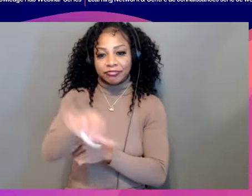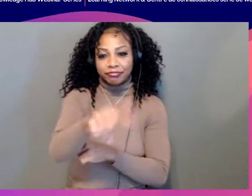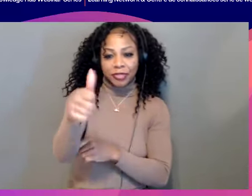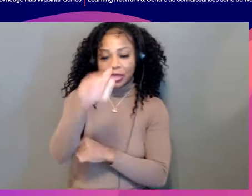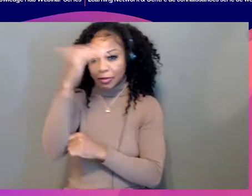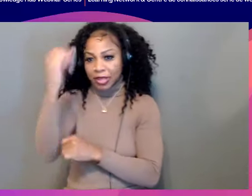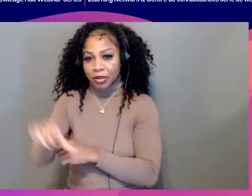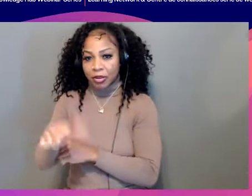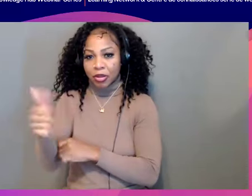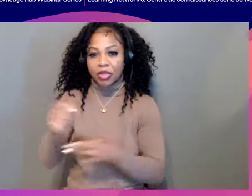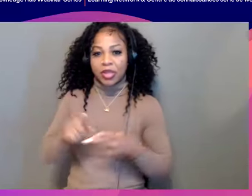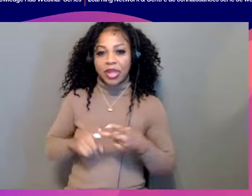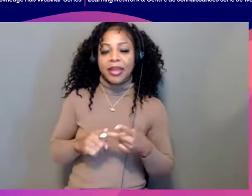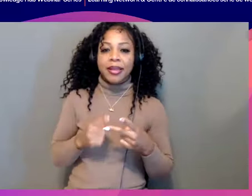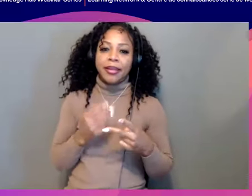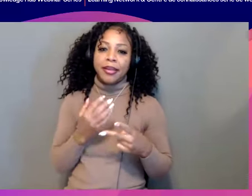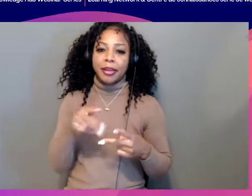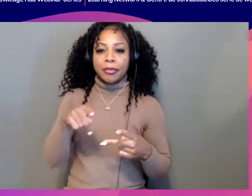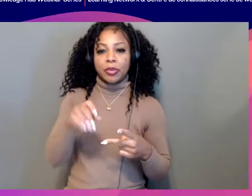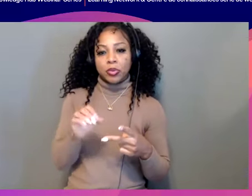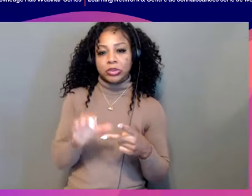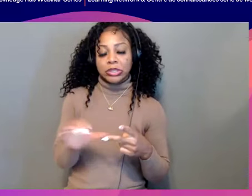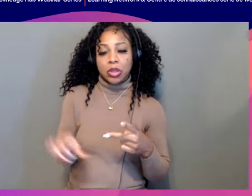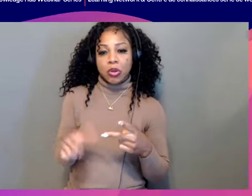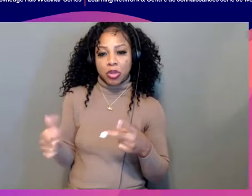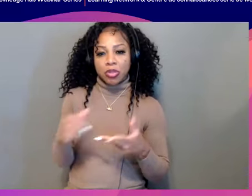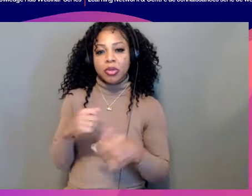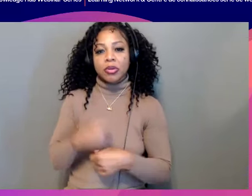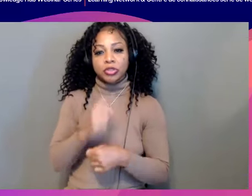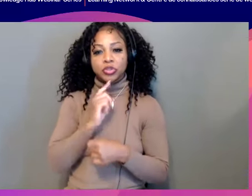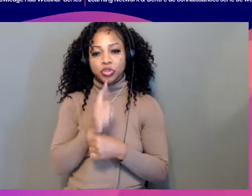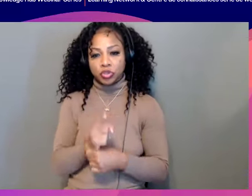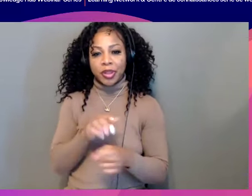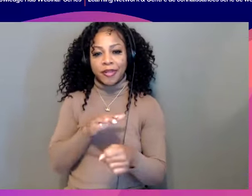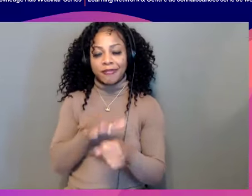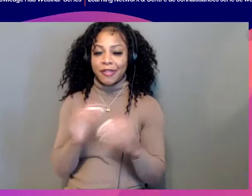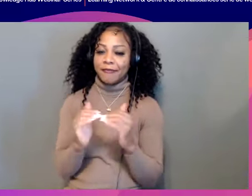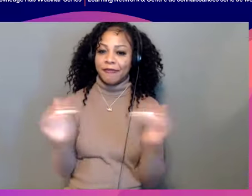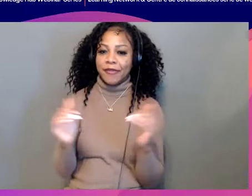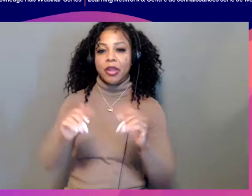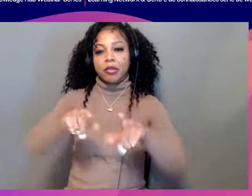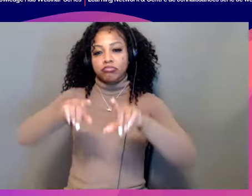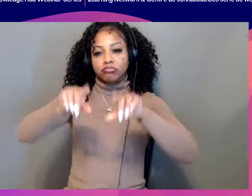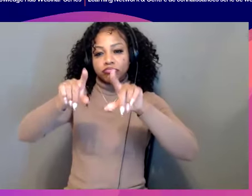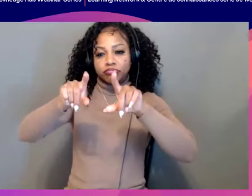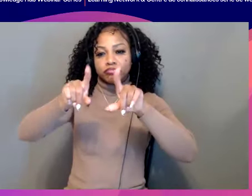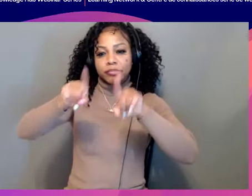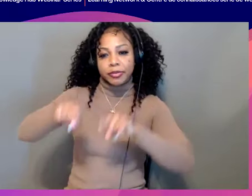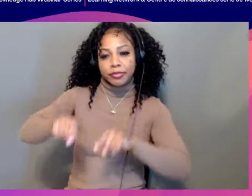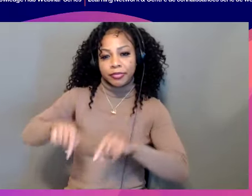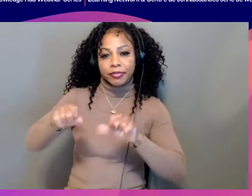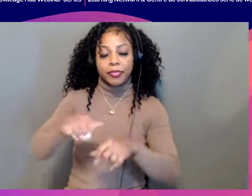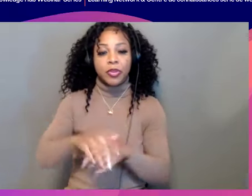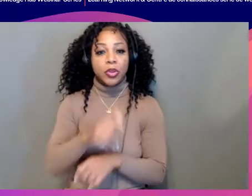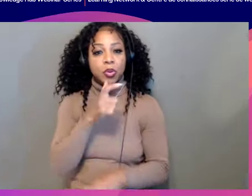and racialized person other, to ensure enough responses for reporting. Those with disabilities